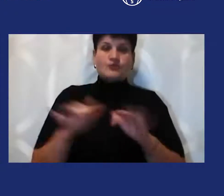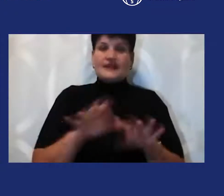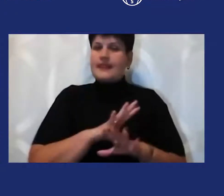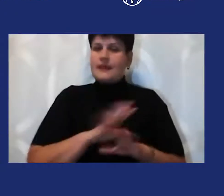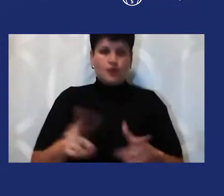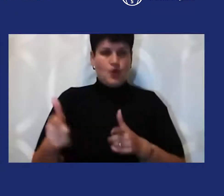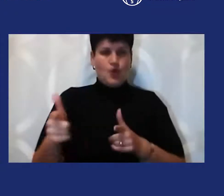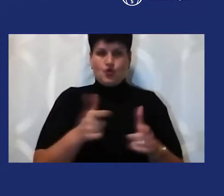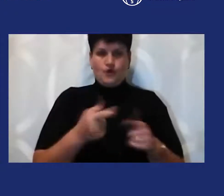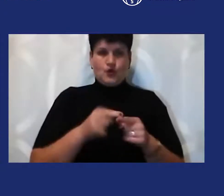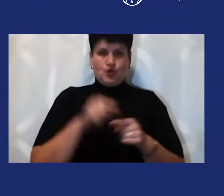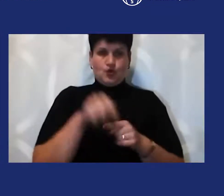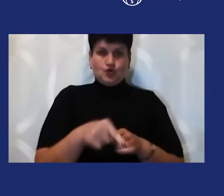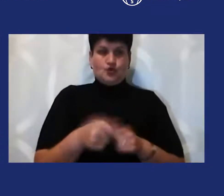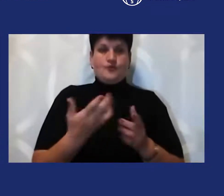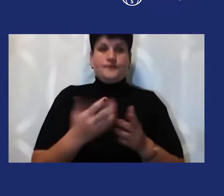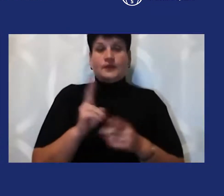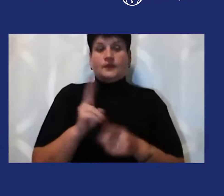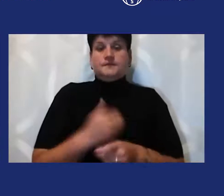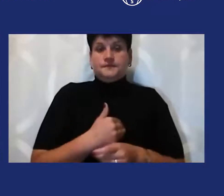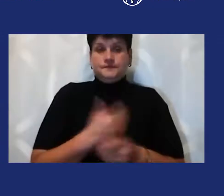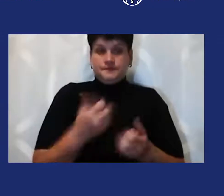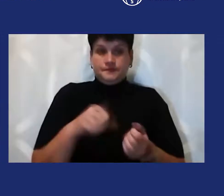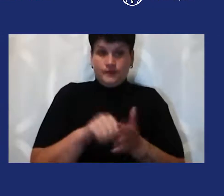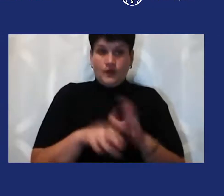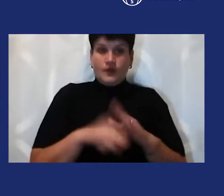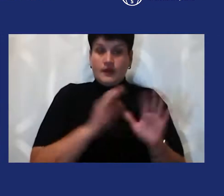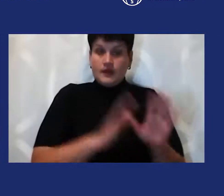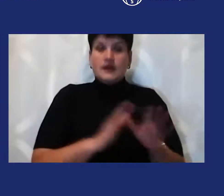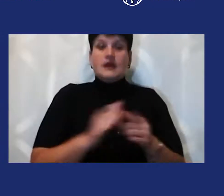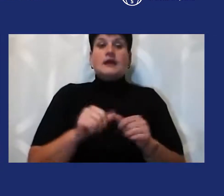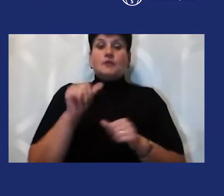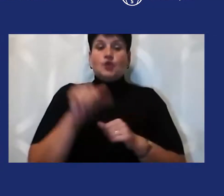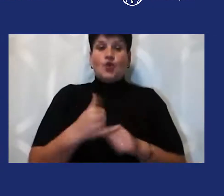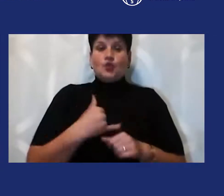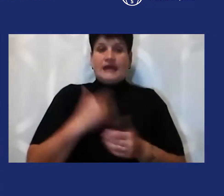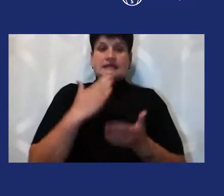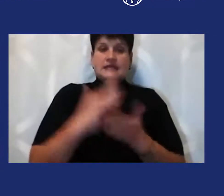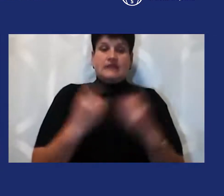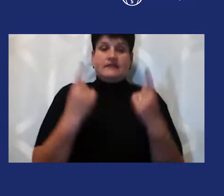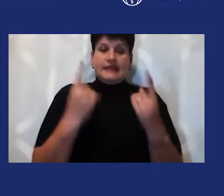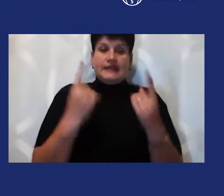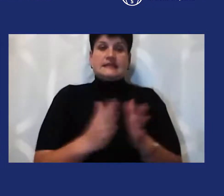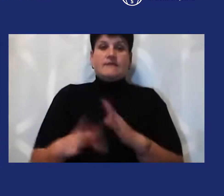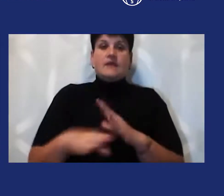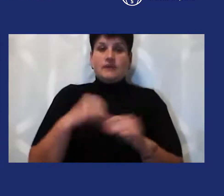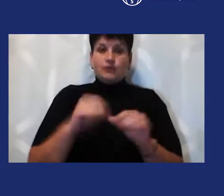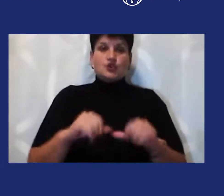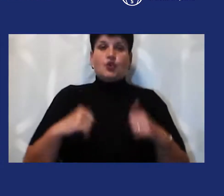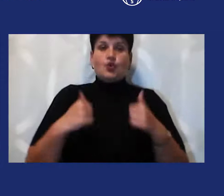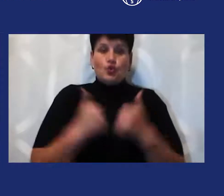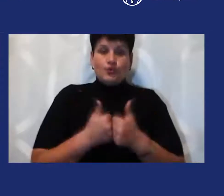electoral stakeholders? Because the electoral stakeholders or potential electoral stakeholders were not